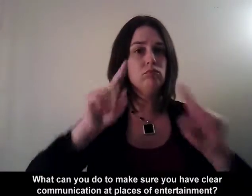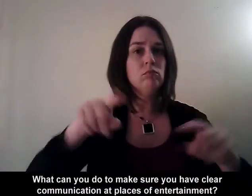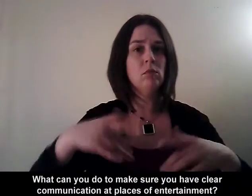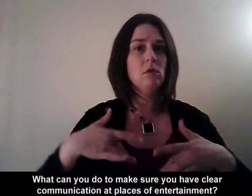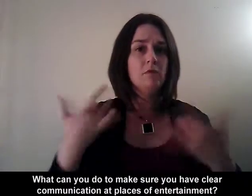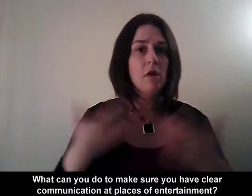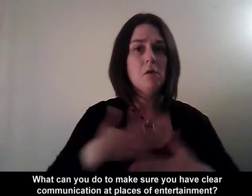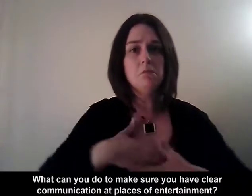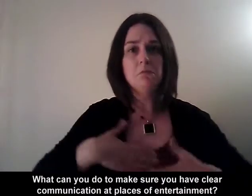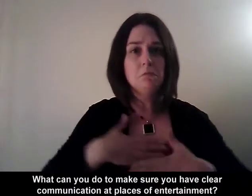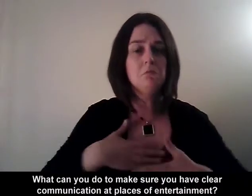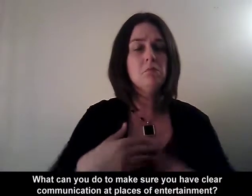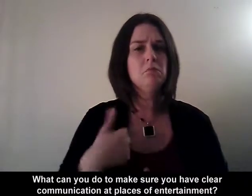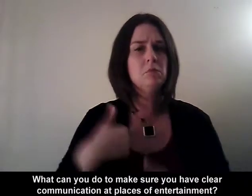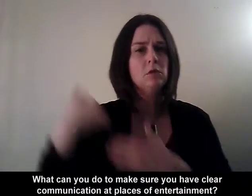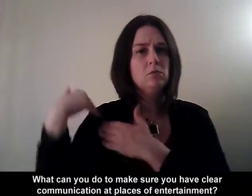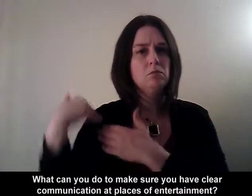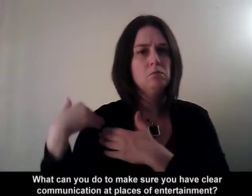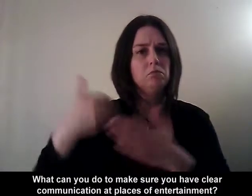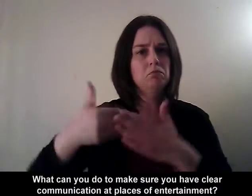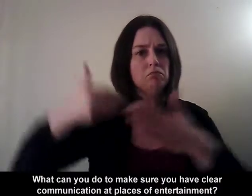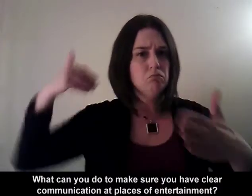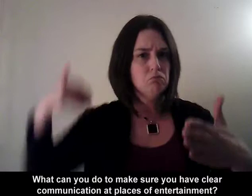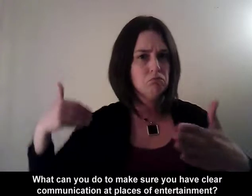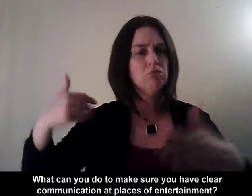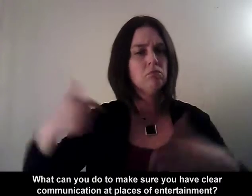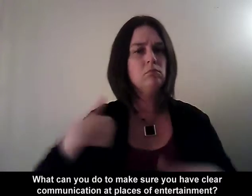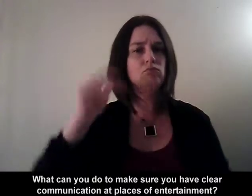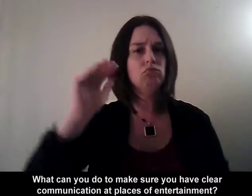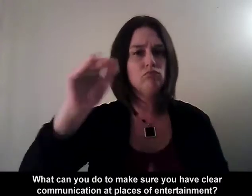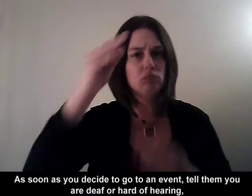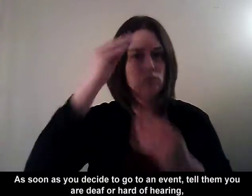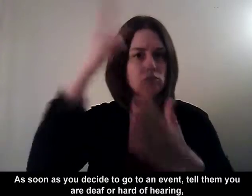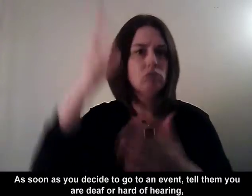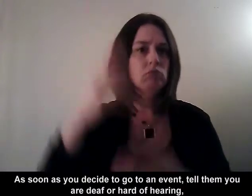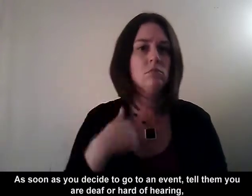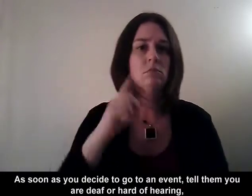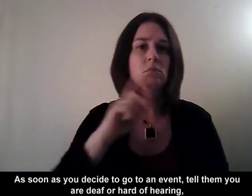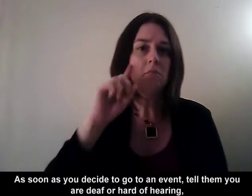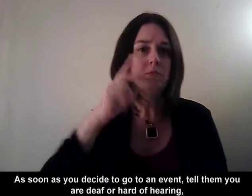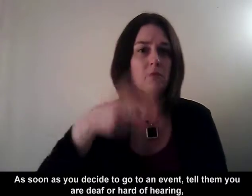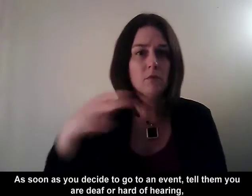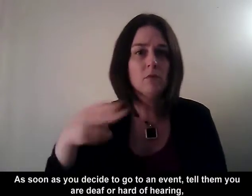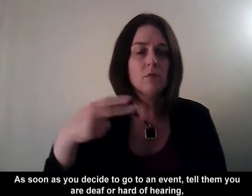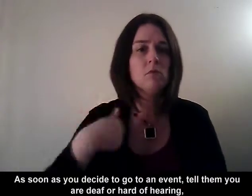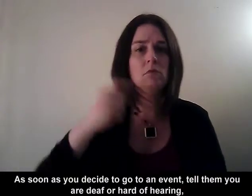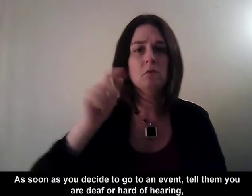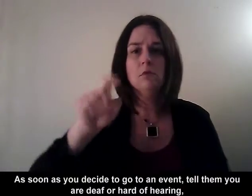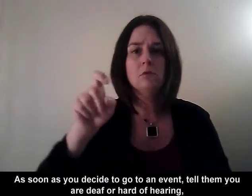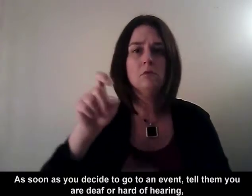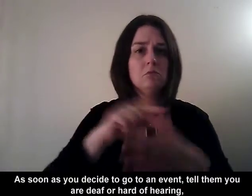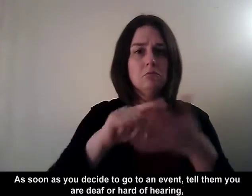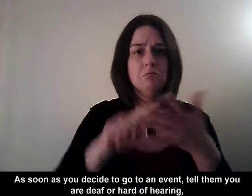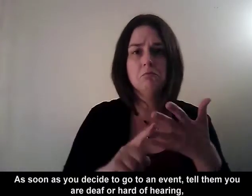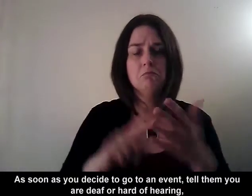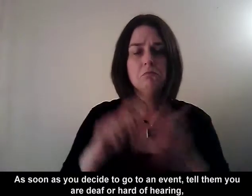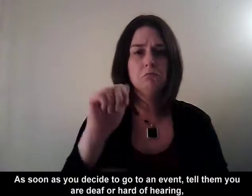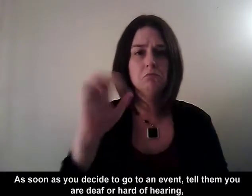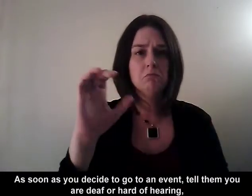What can you do to make sure you have clear communication at places of entertainment? As soon as you decide to go to an event, tell them you